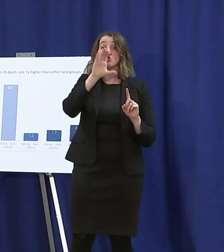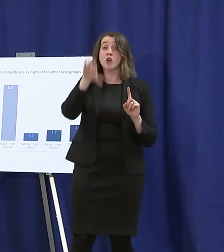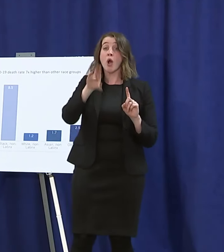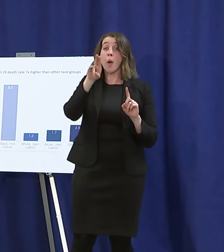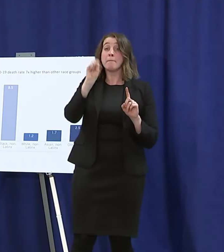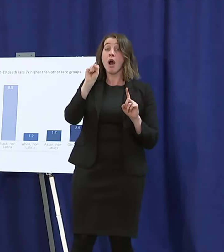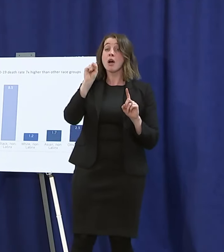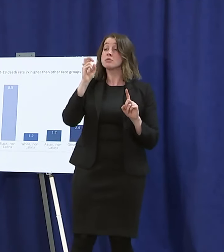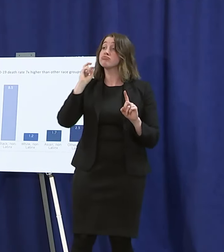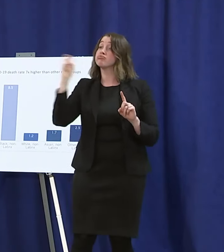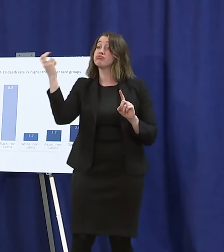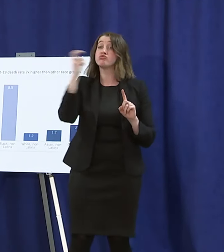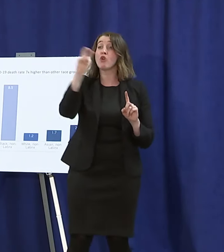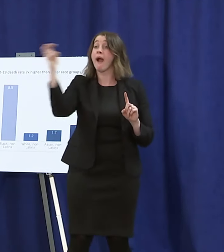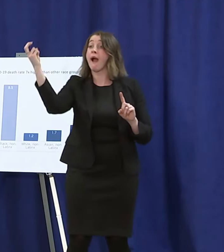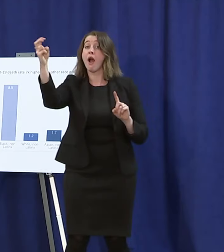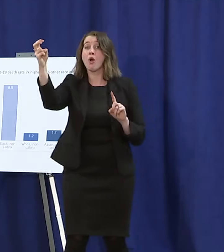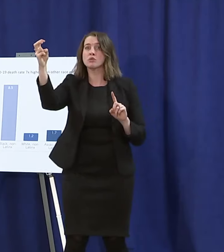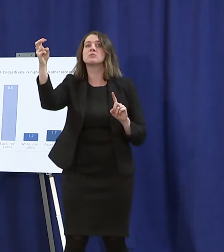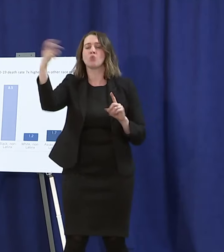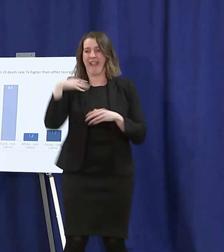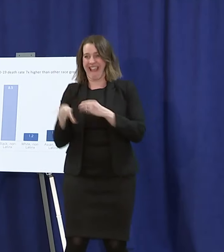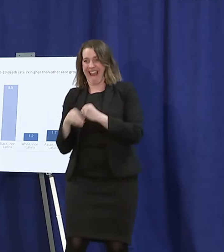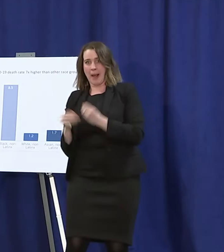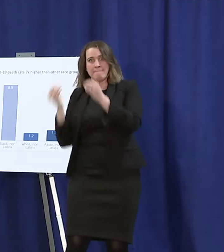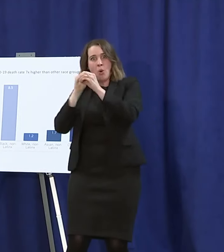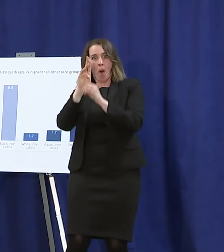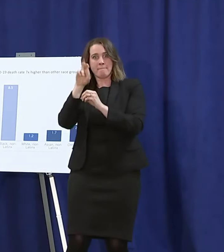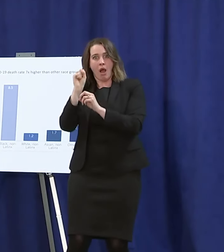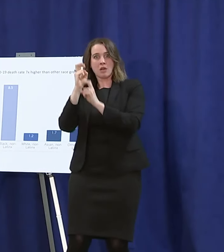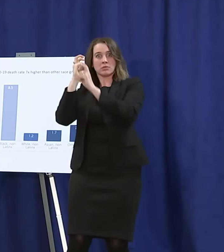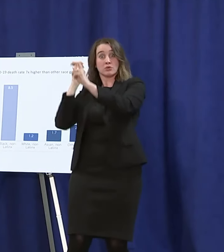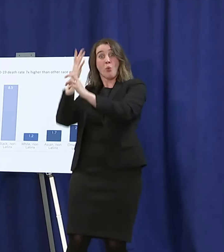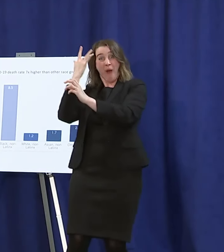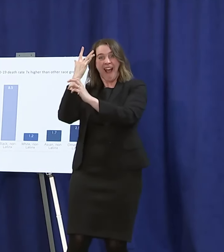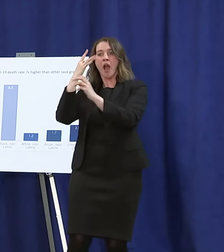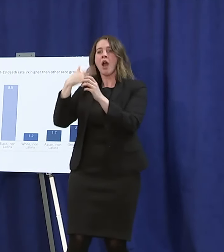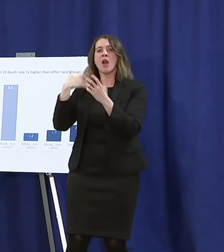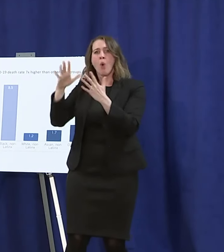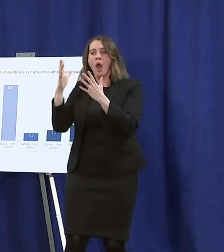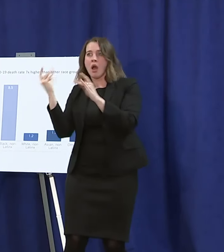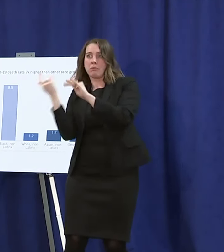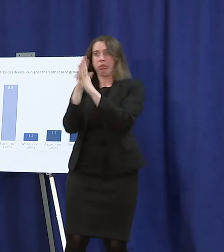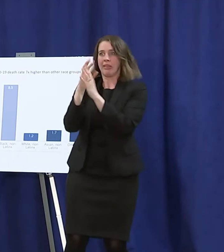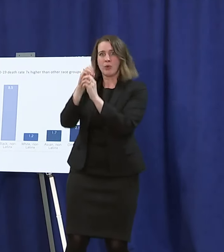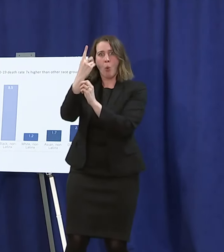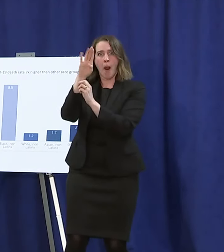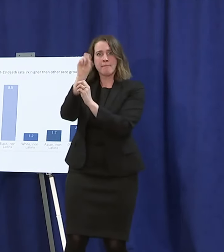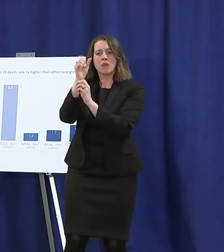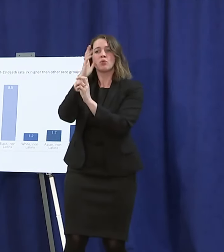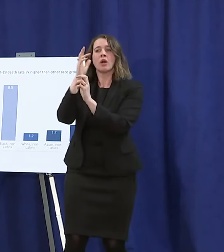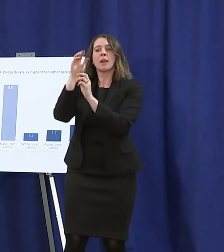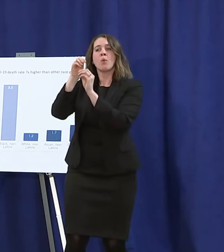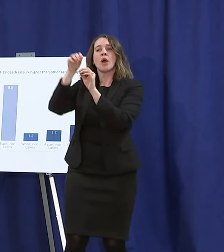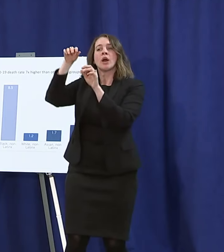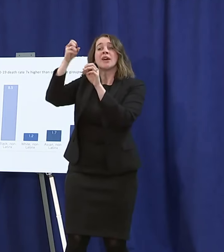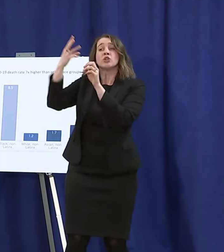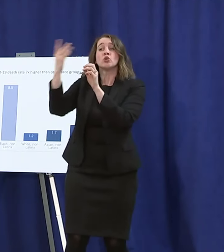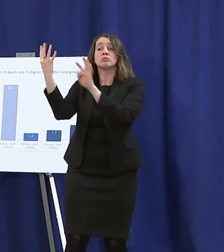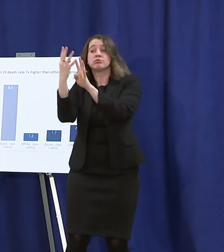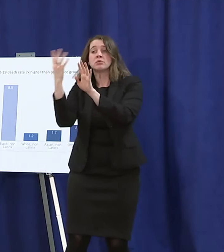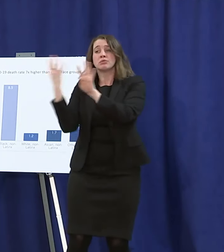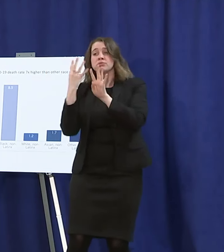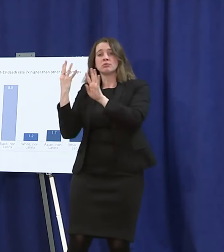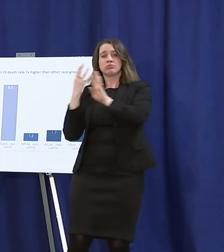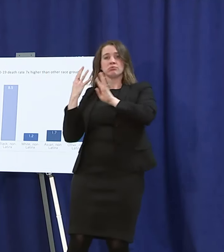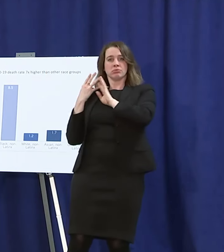the city and adding larger and additional buses to promote social distancing and reduce overcrowding where needed. The CTA has stepped